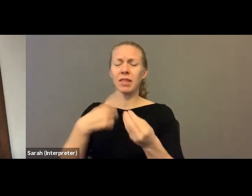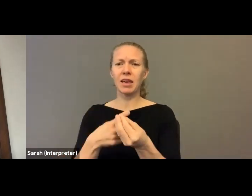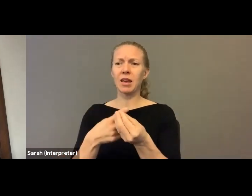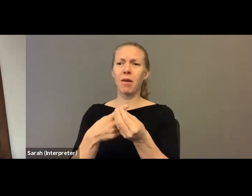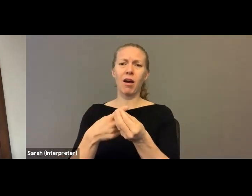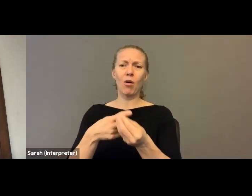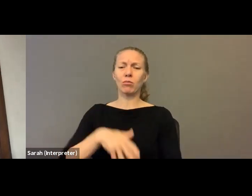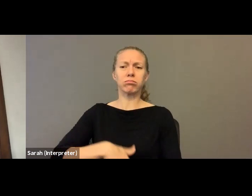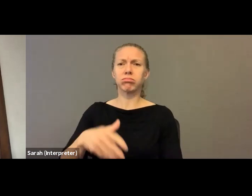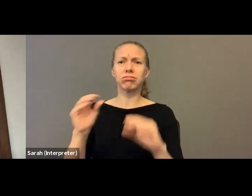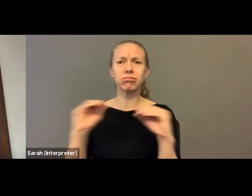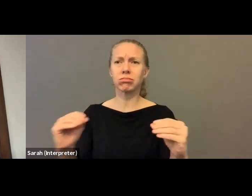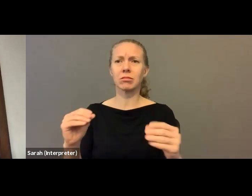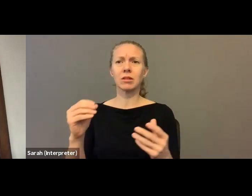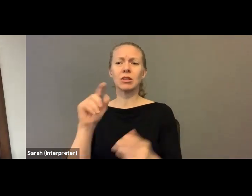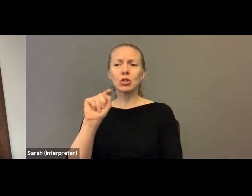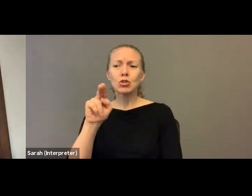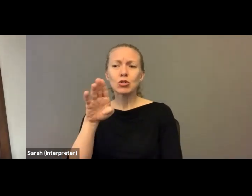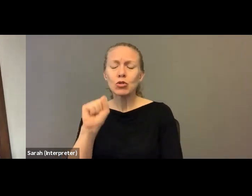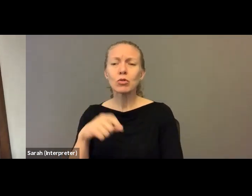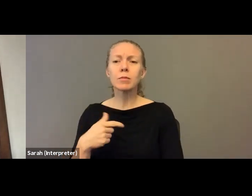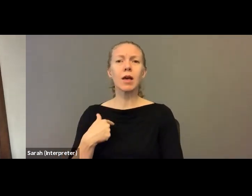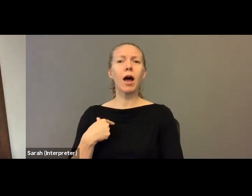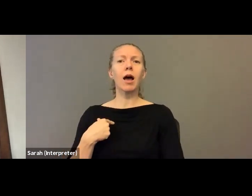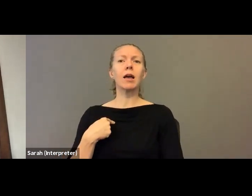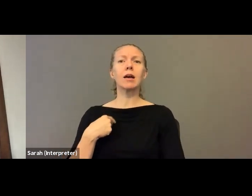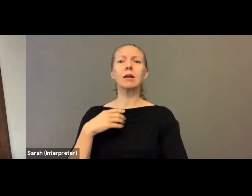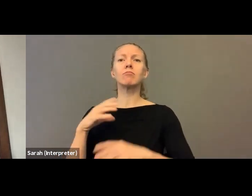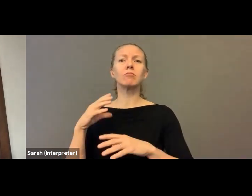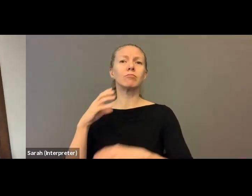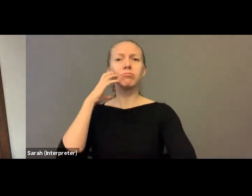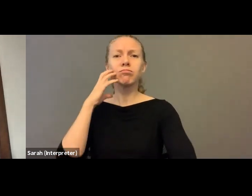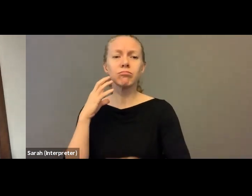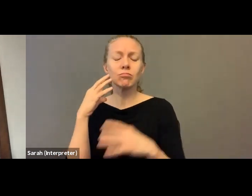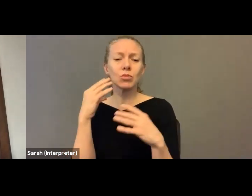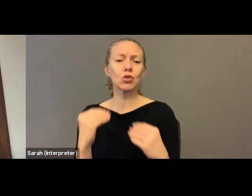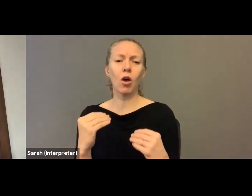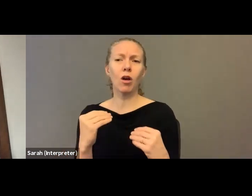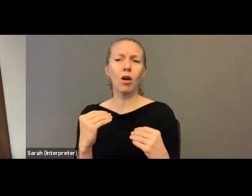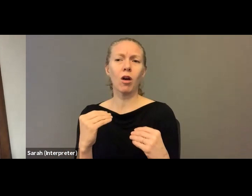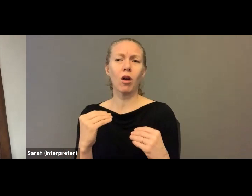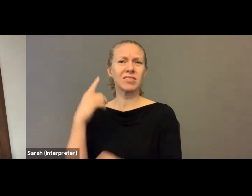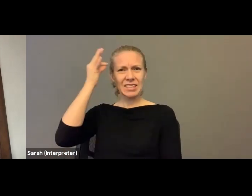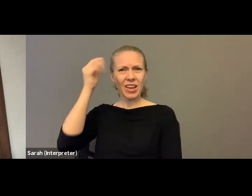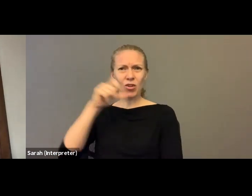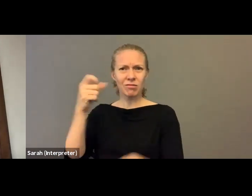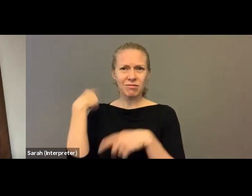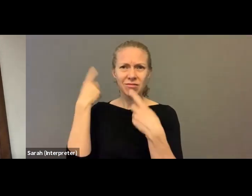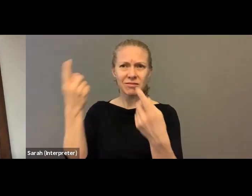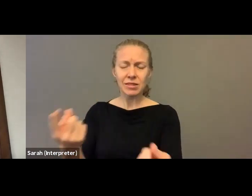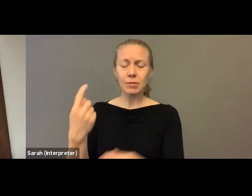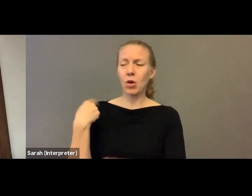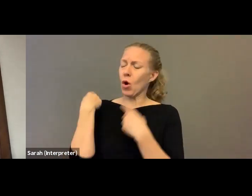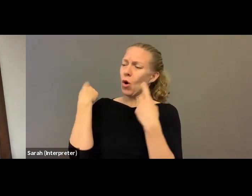am plump and soft and have not always had this hair, always damaged, always ruined, sent